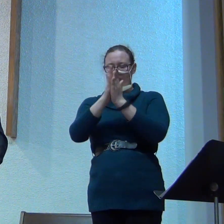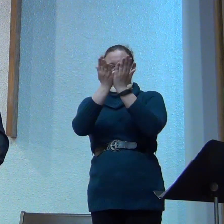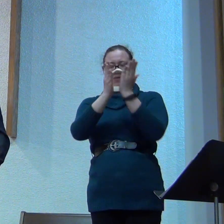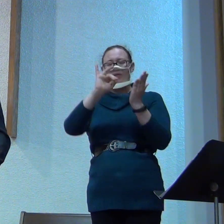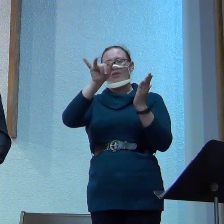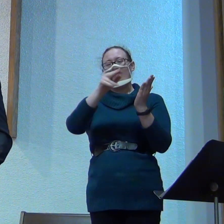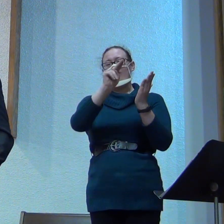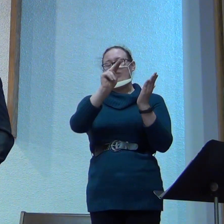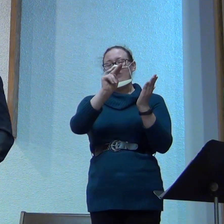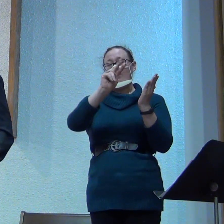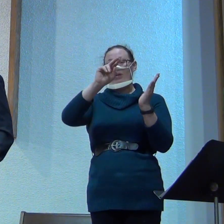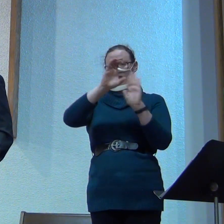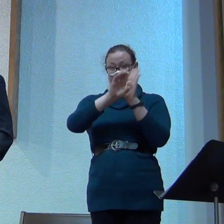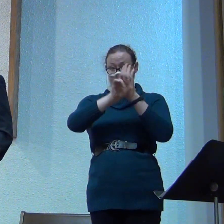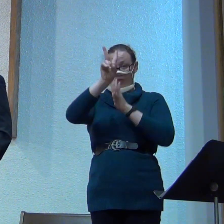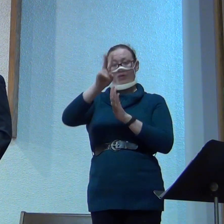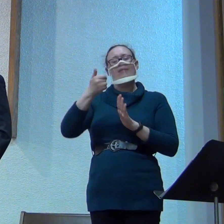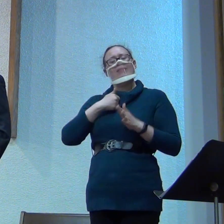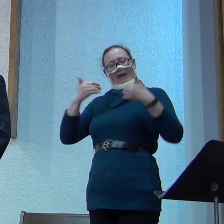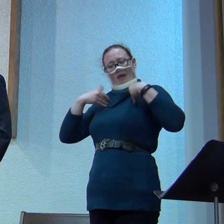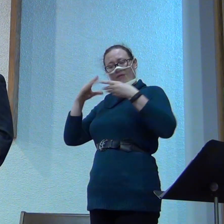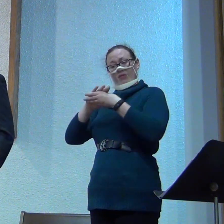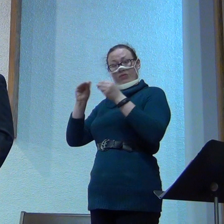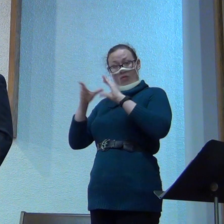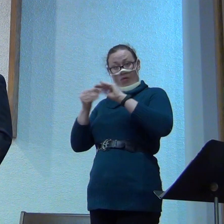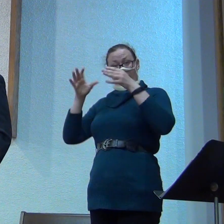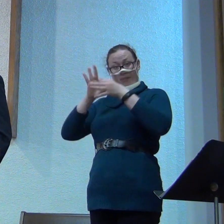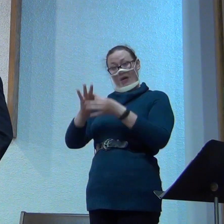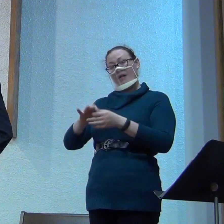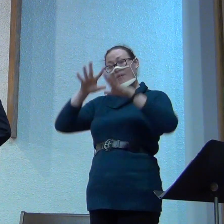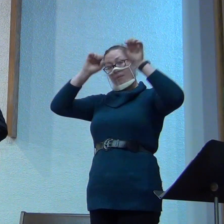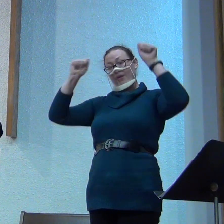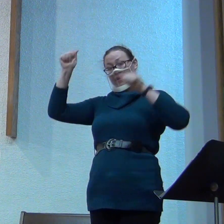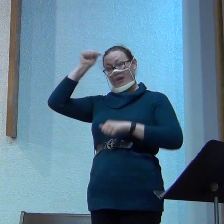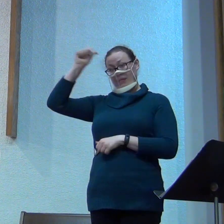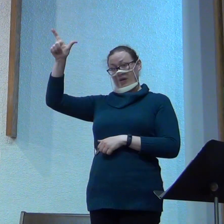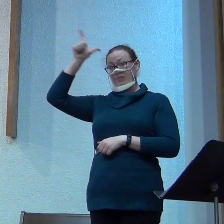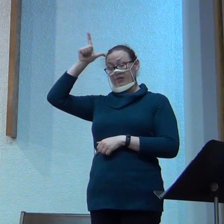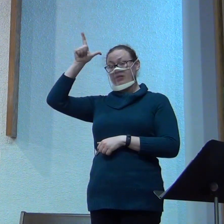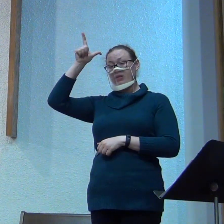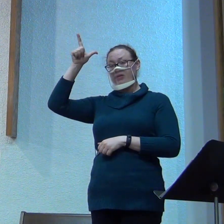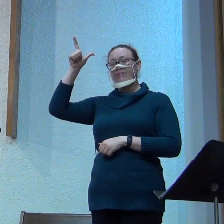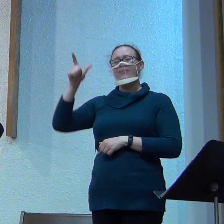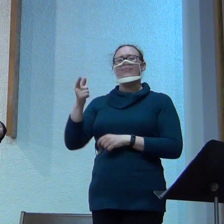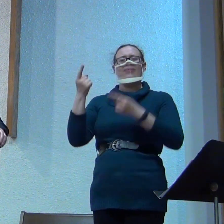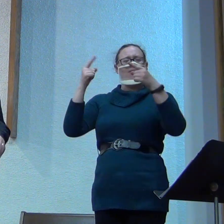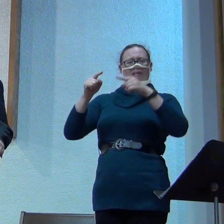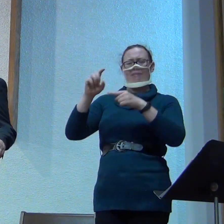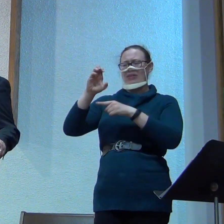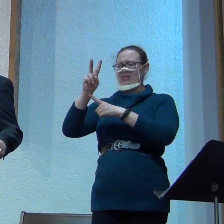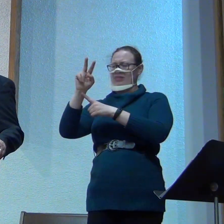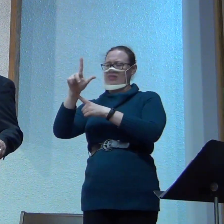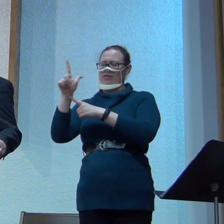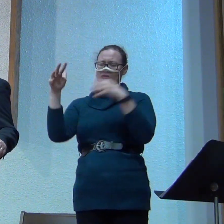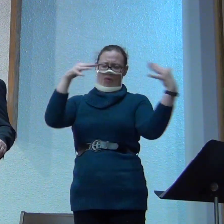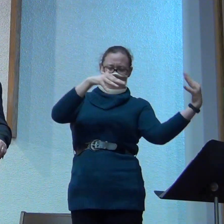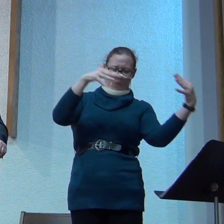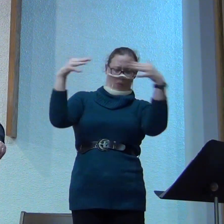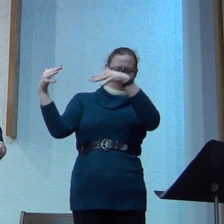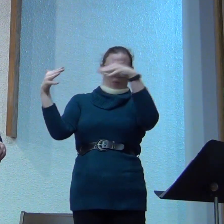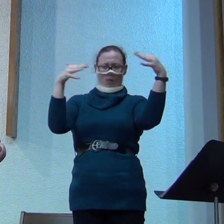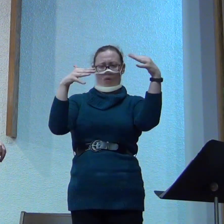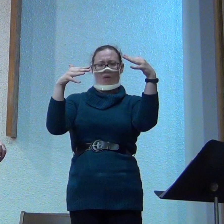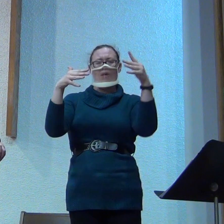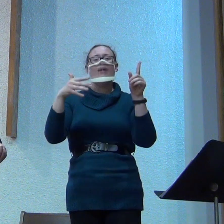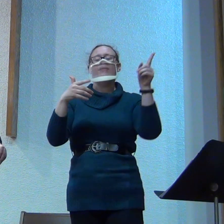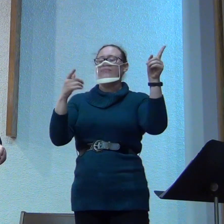story about President Abraham Lincoln. On one occasion during the Civil War, he summoned an army